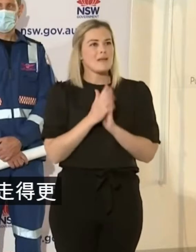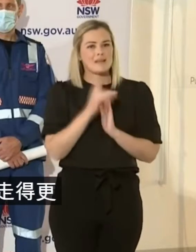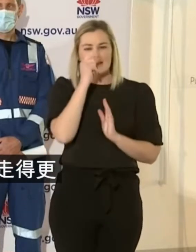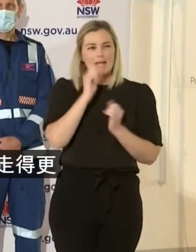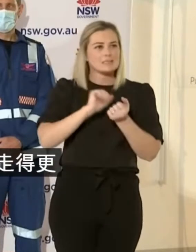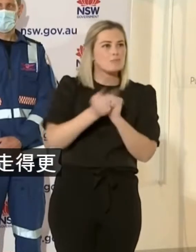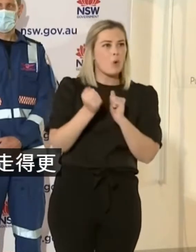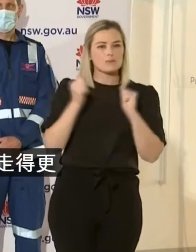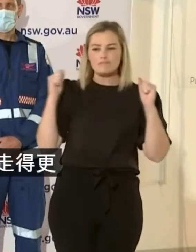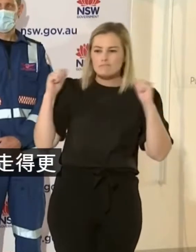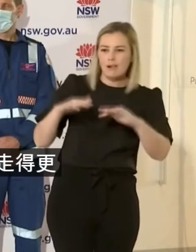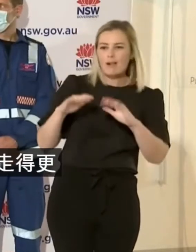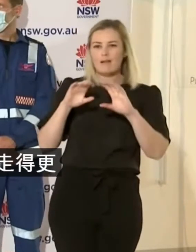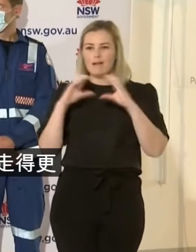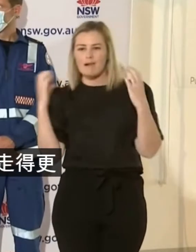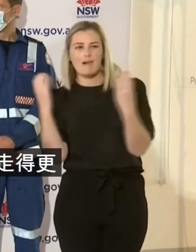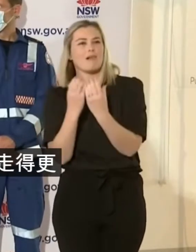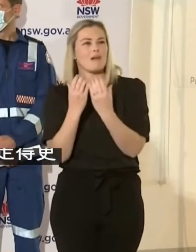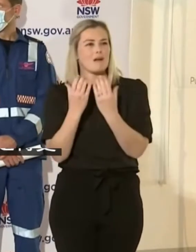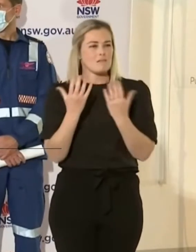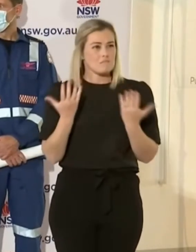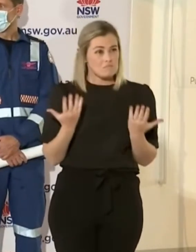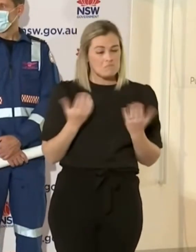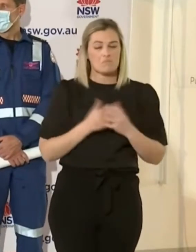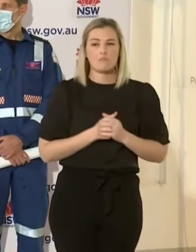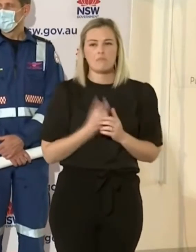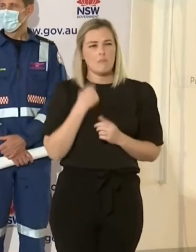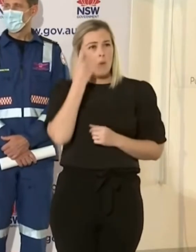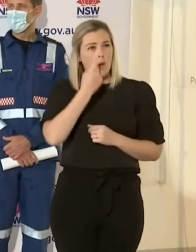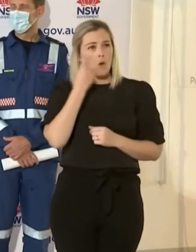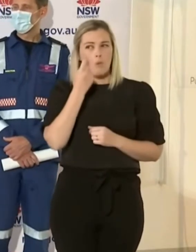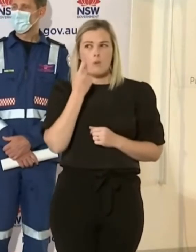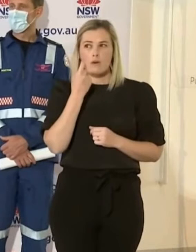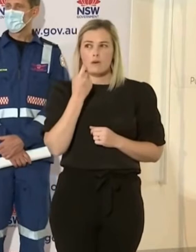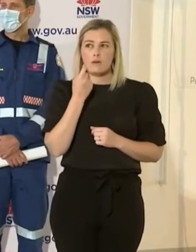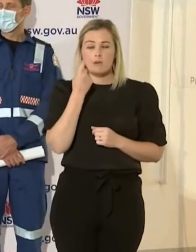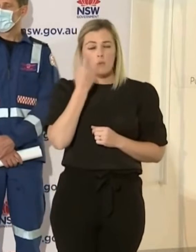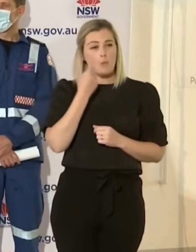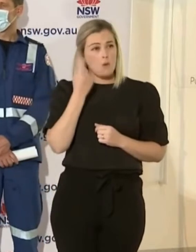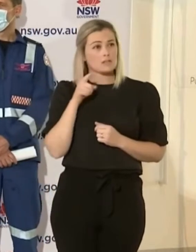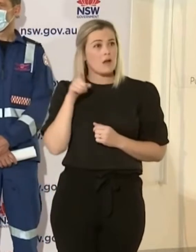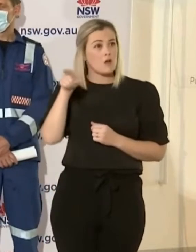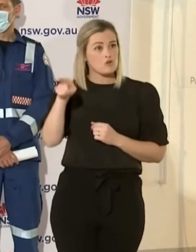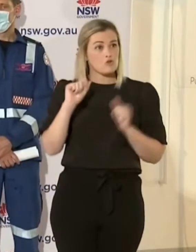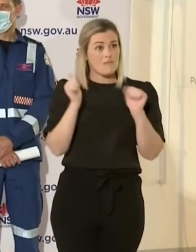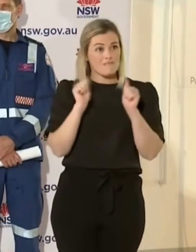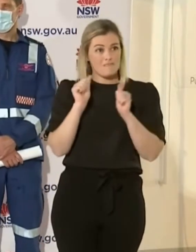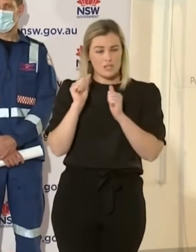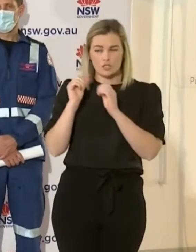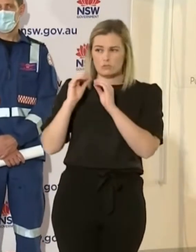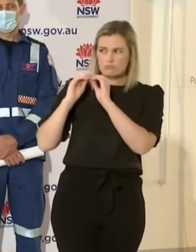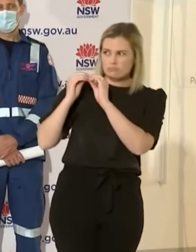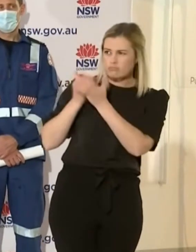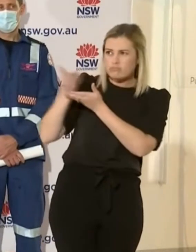a bit more slowly on that front. Did you consult the Doherty Institute on Sorry, I just missed that last bit. Did you consult the Doherty